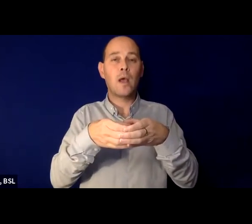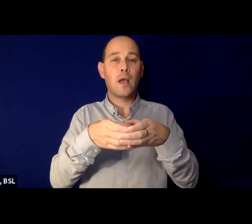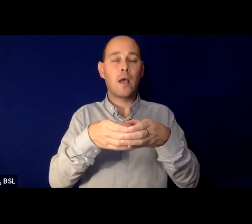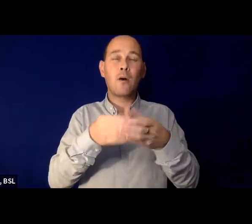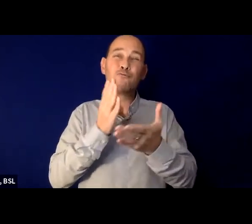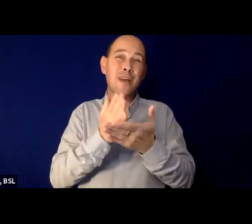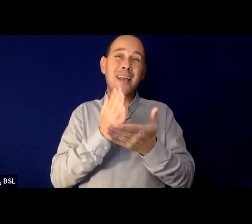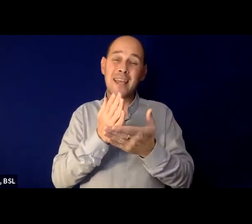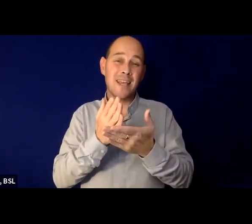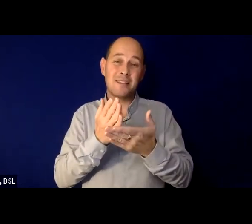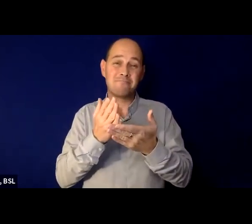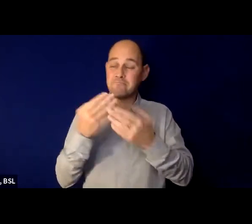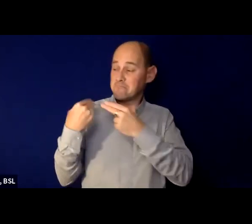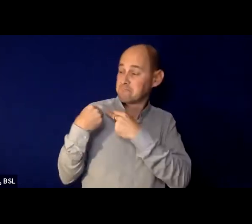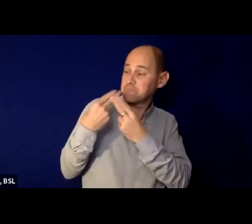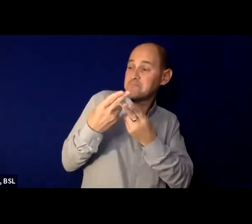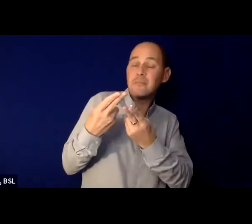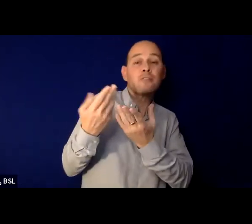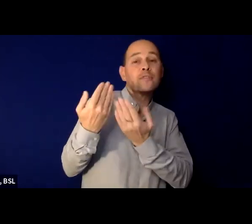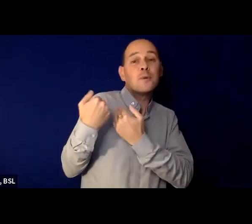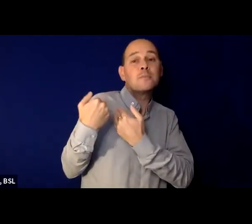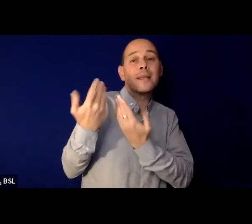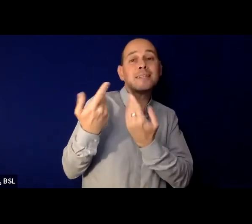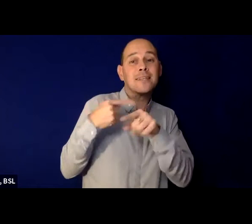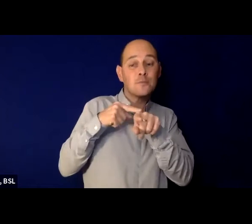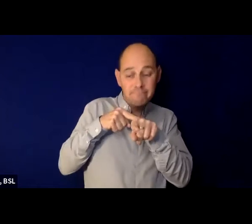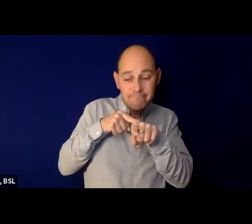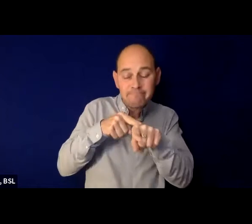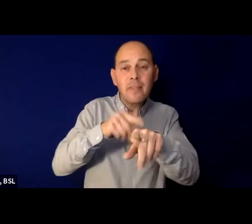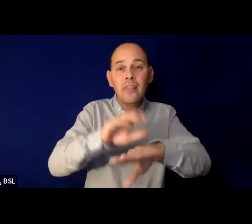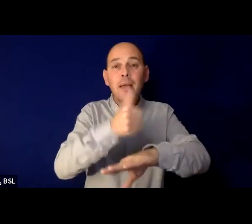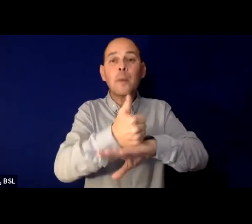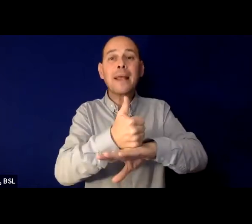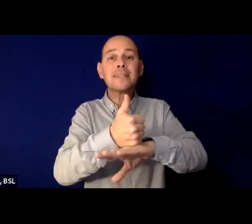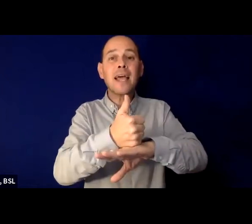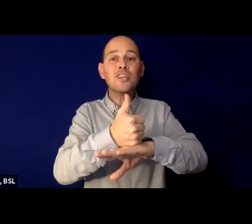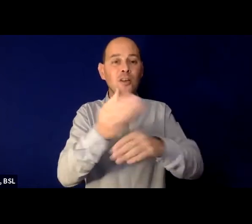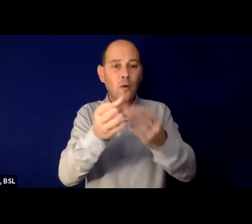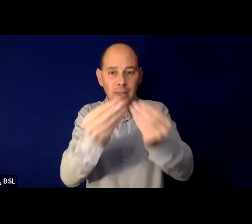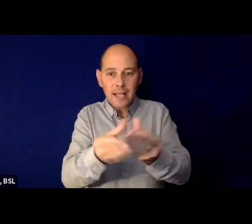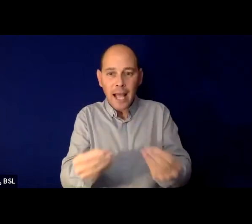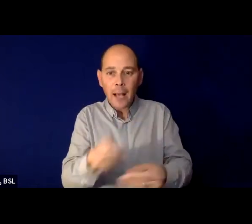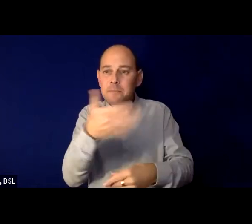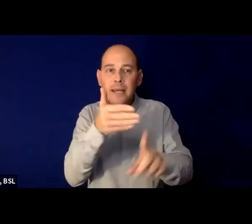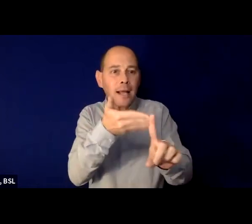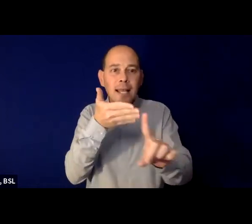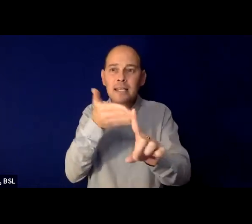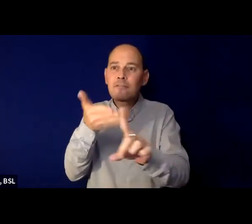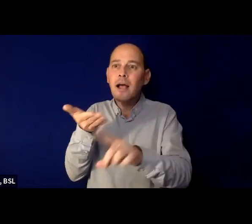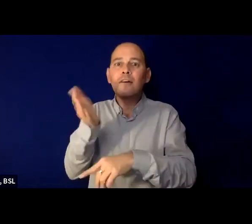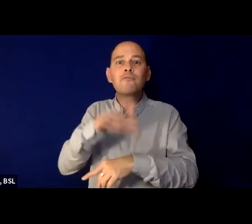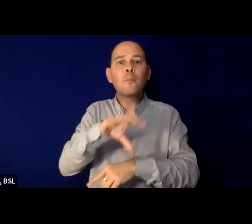ultimately given responsibility to follow the implementation of the gaps identified by country capacity